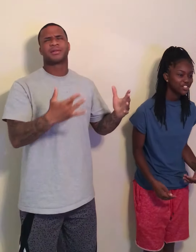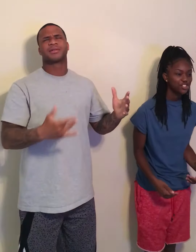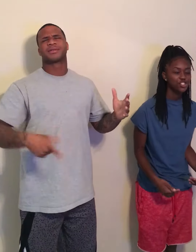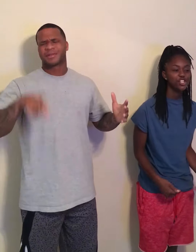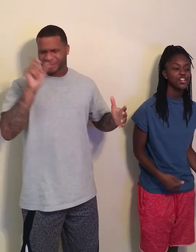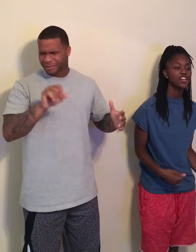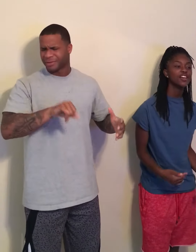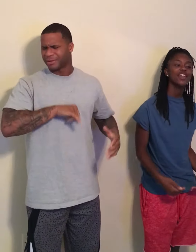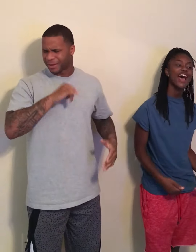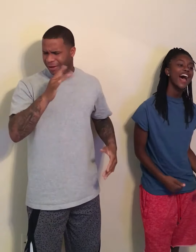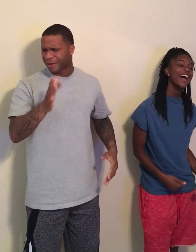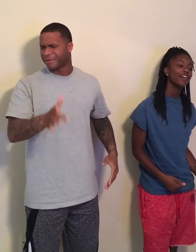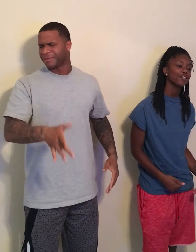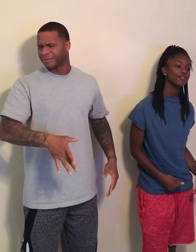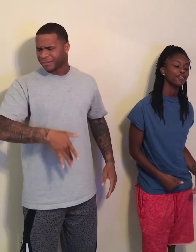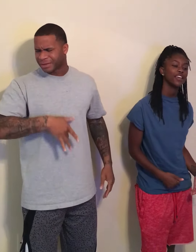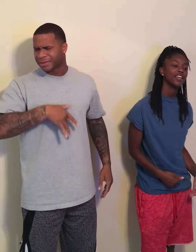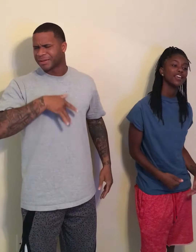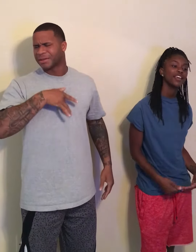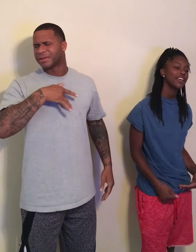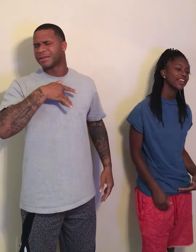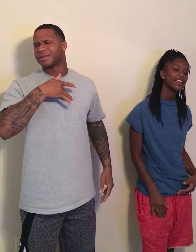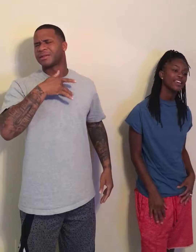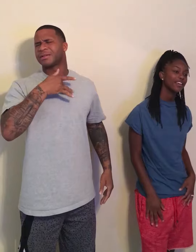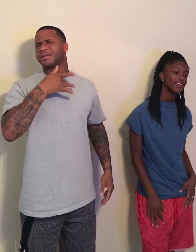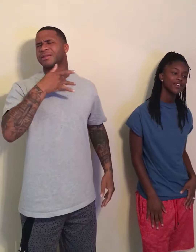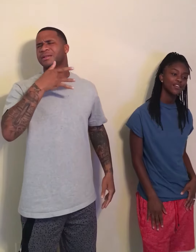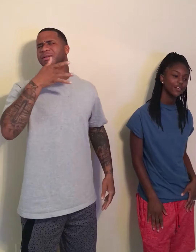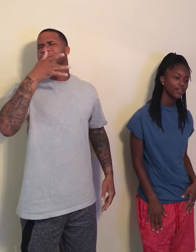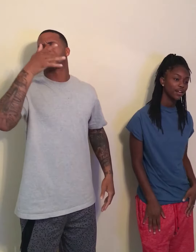Why should I feel?